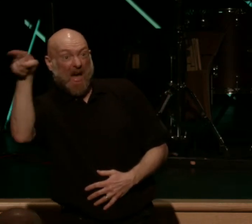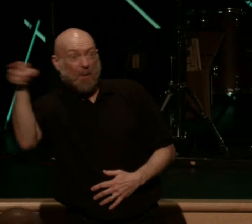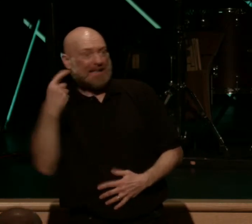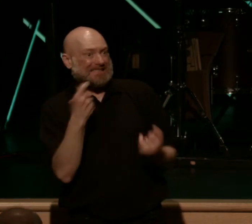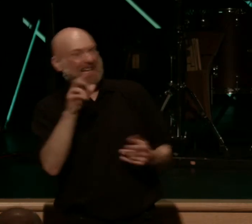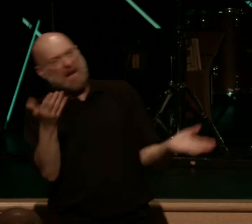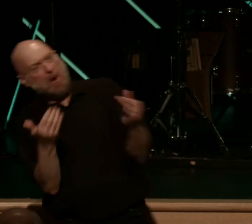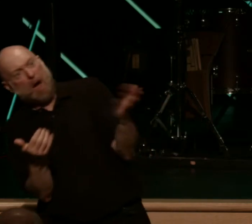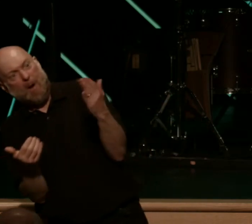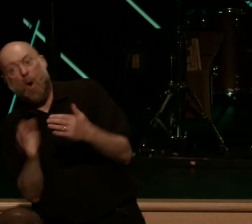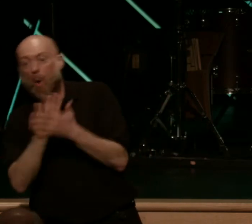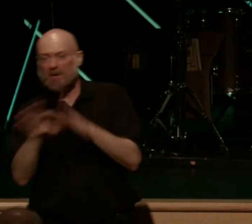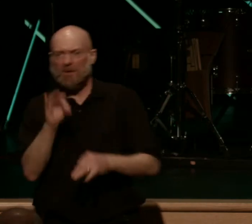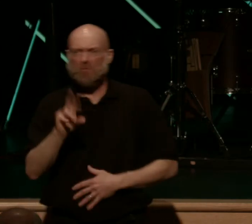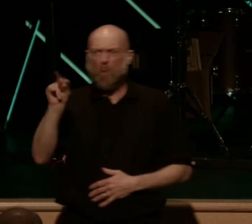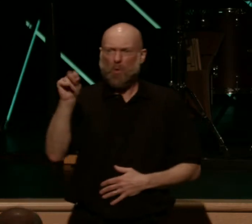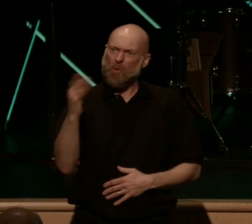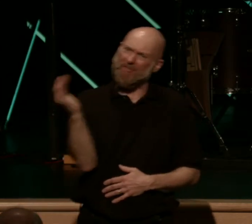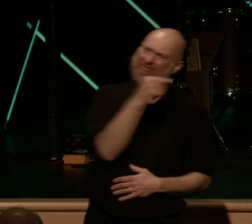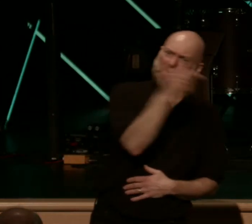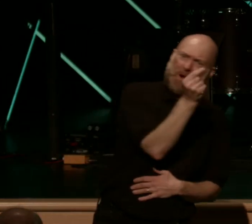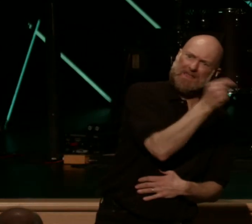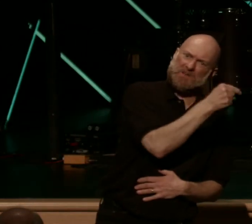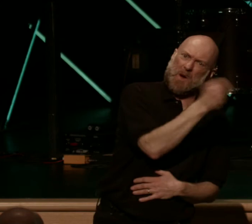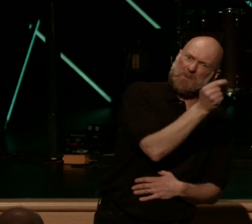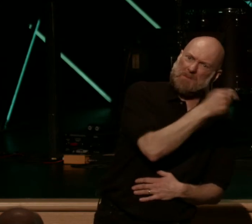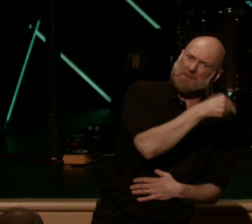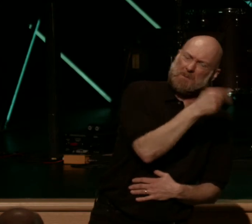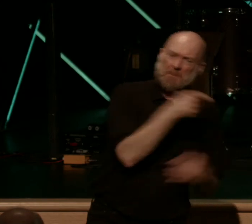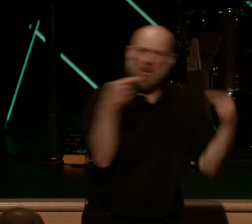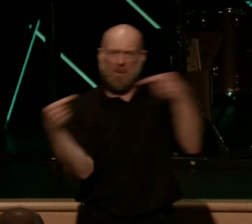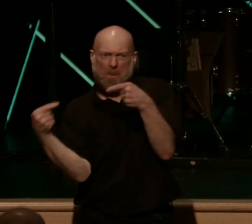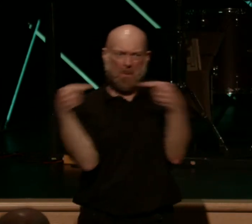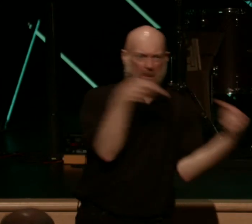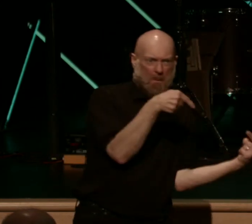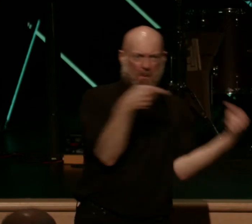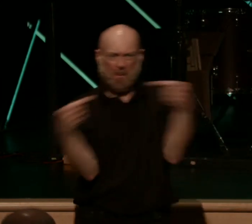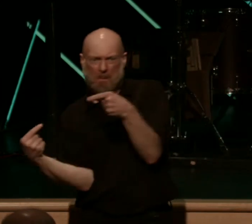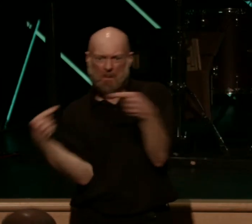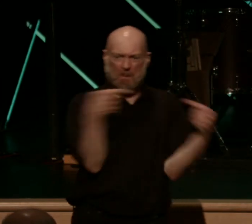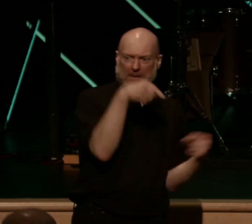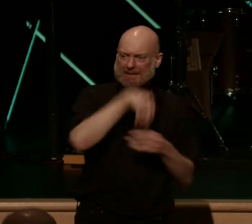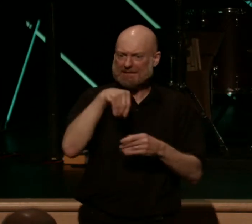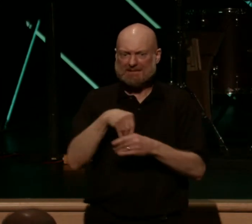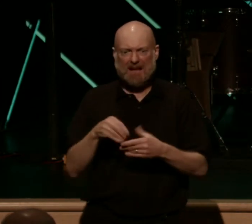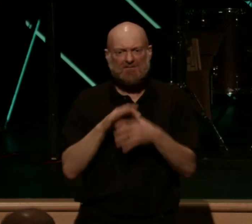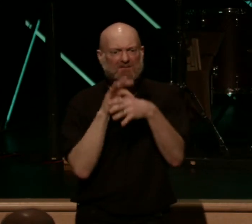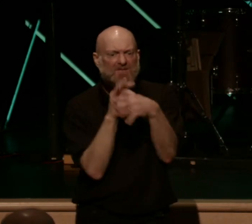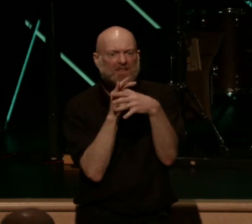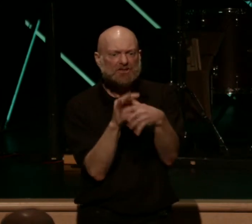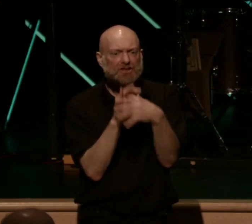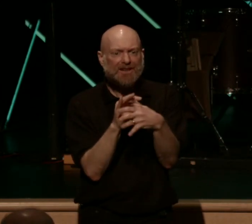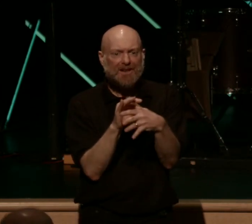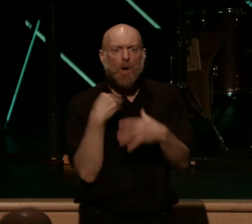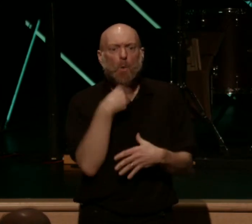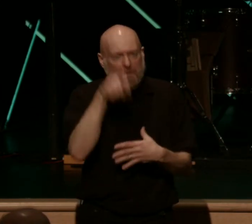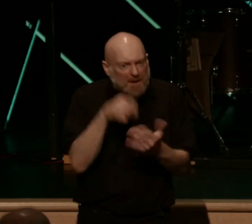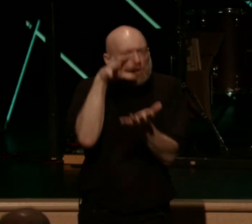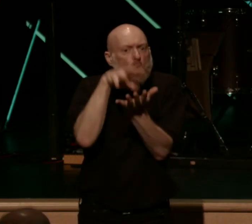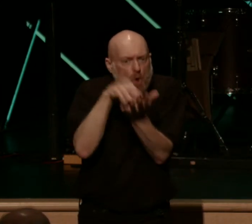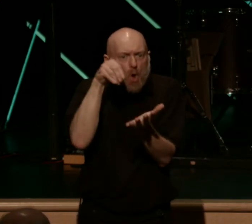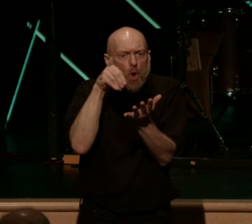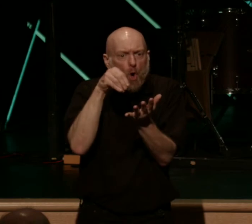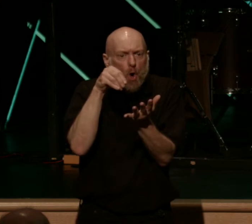way. And the Holy Spirit's in us saying, go that way, go that way, go that way. And we must learn